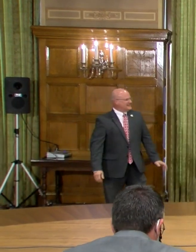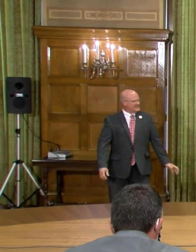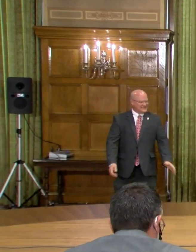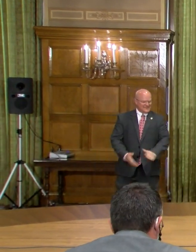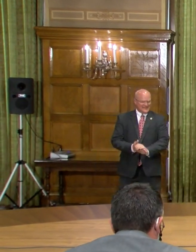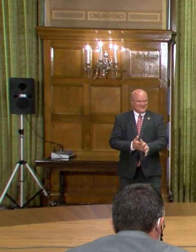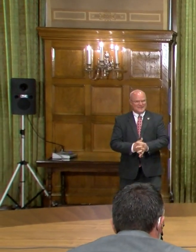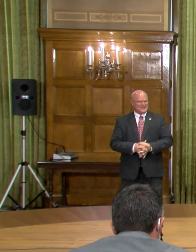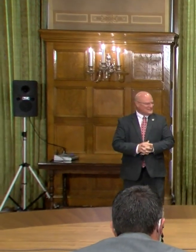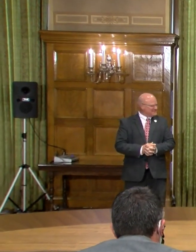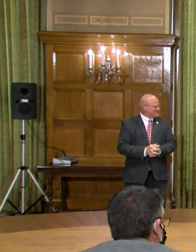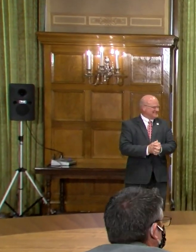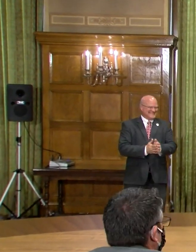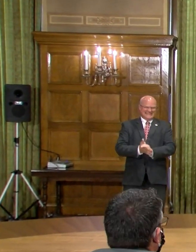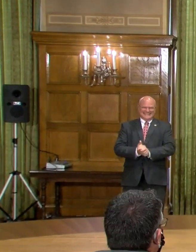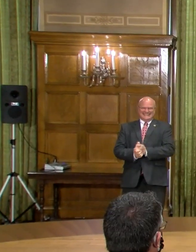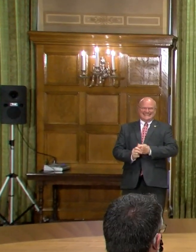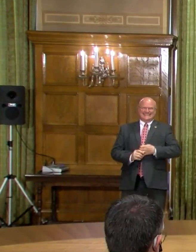Good afternoon, Eddie.